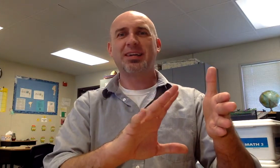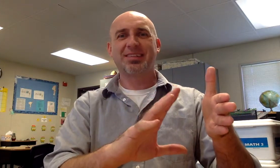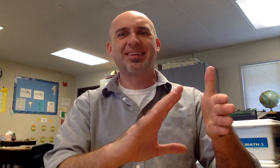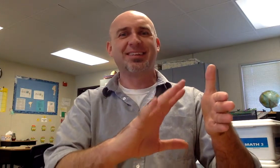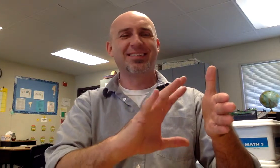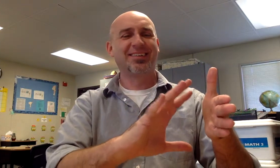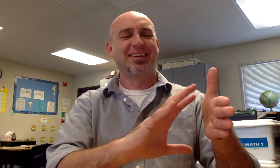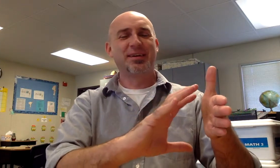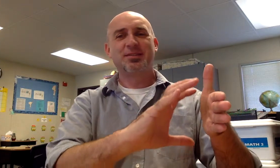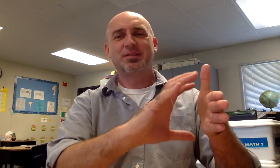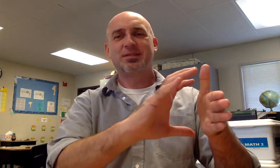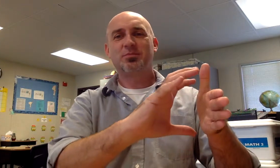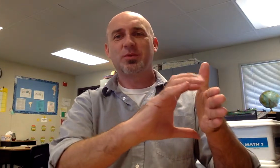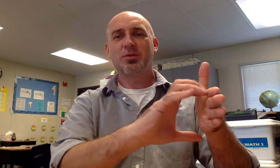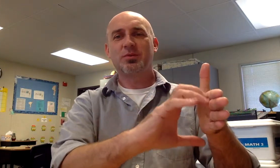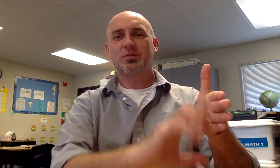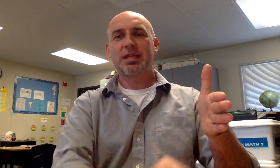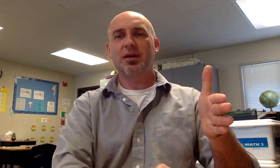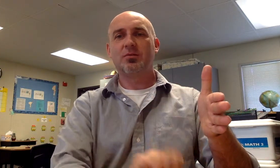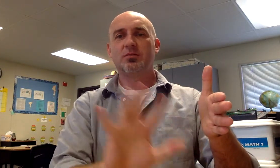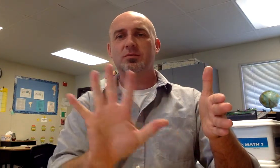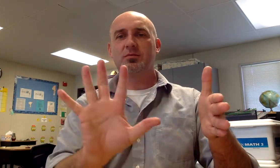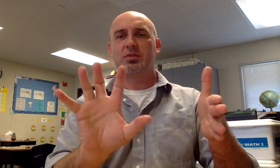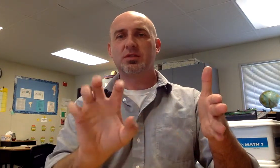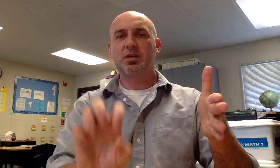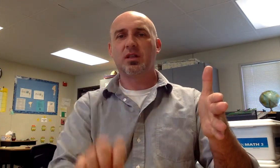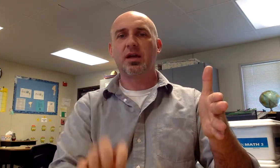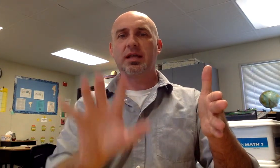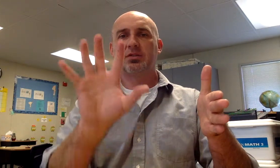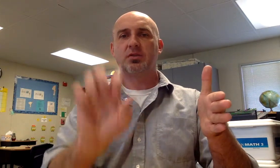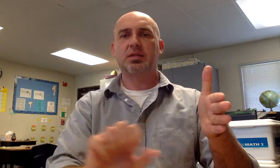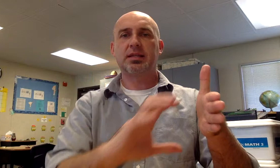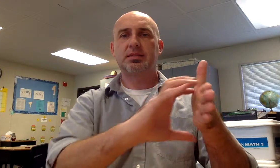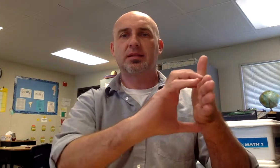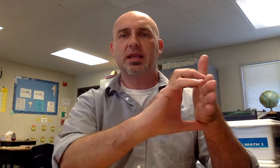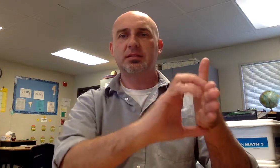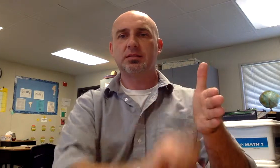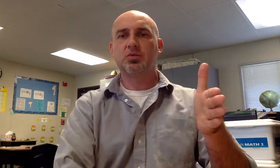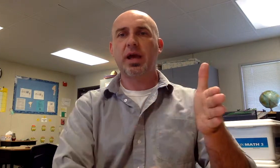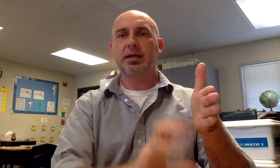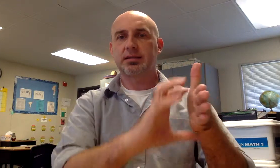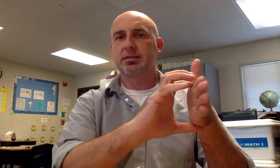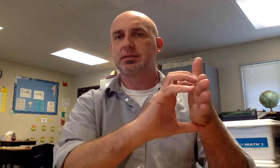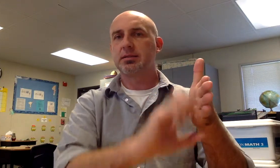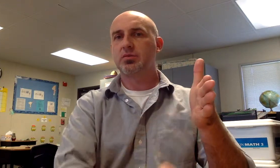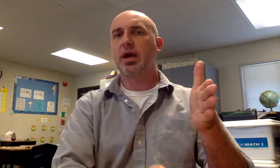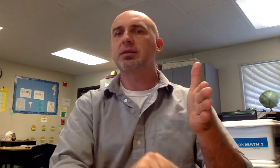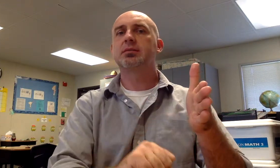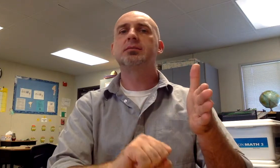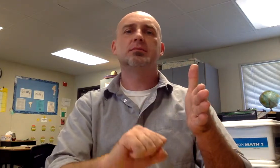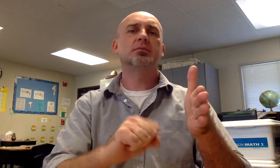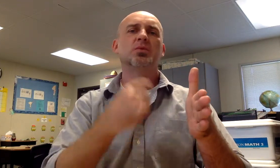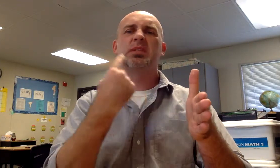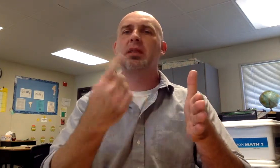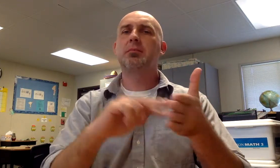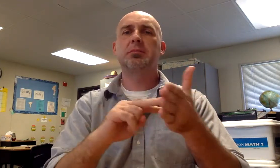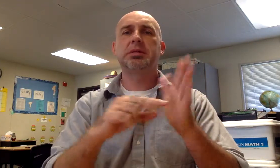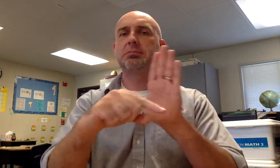distracted. Just pull down. Just the claw hand just goes like this on the hand. Subtract. You can tell them it means